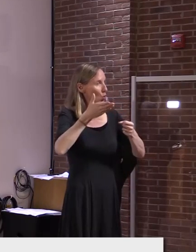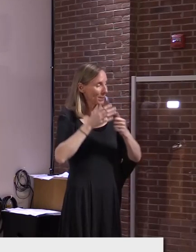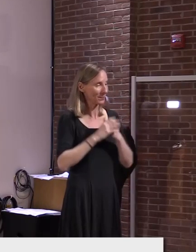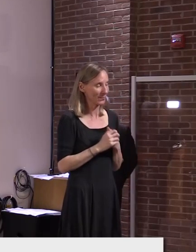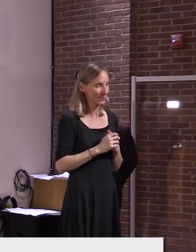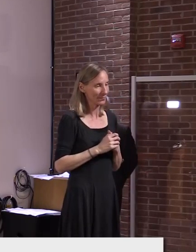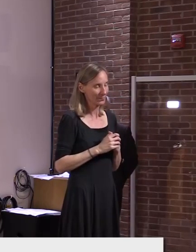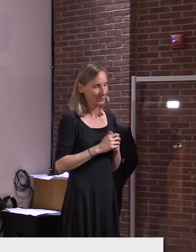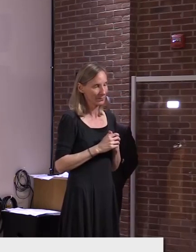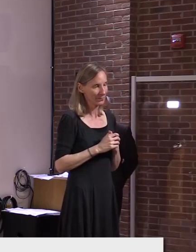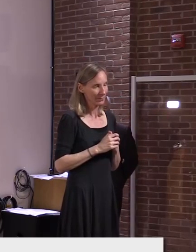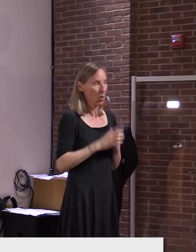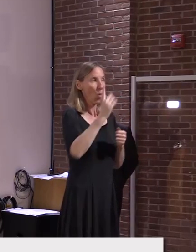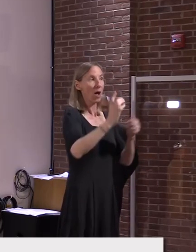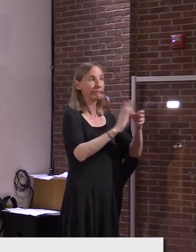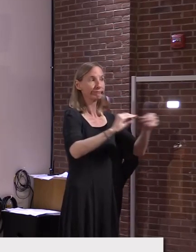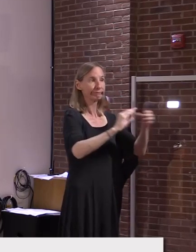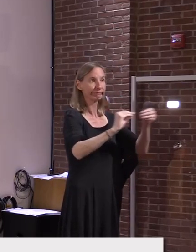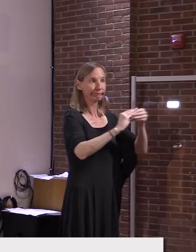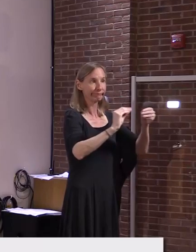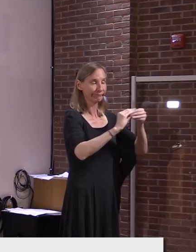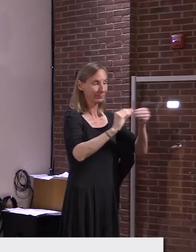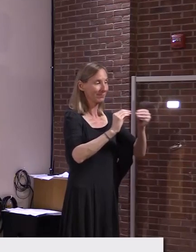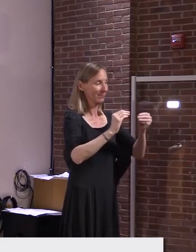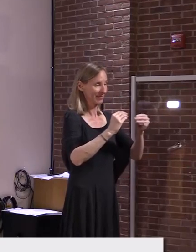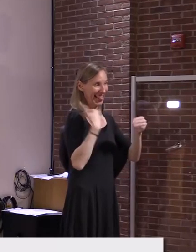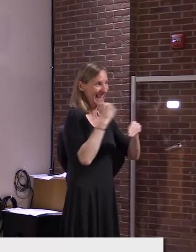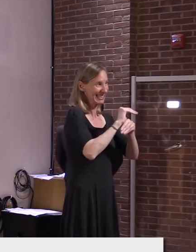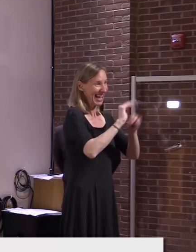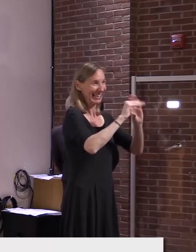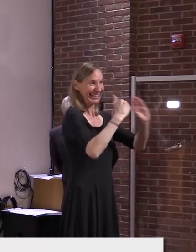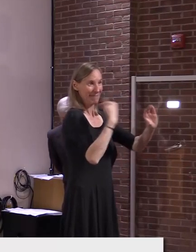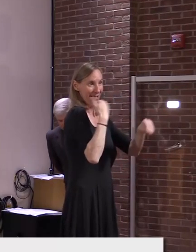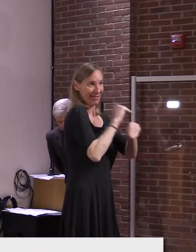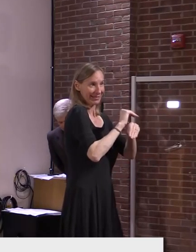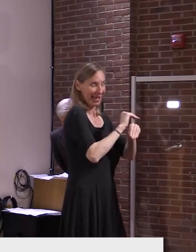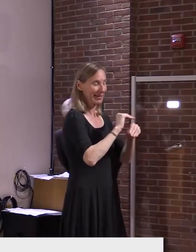have to say an anecdote. Got an email last night from a